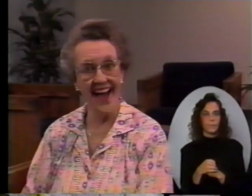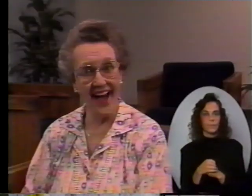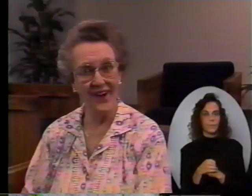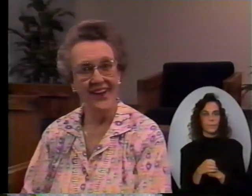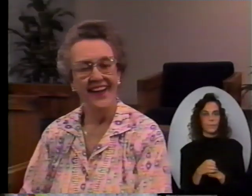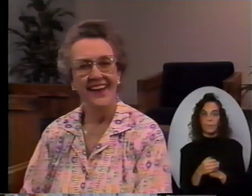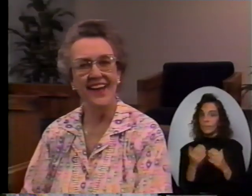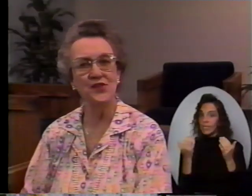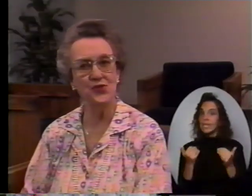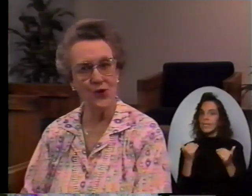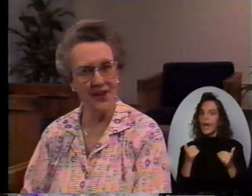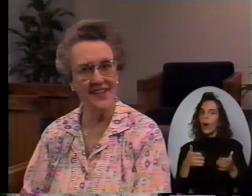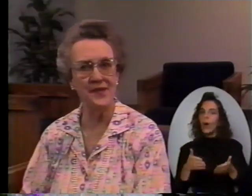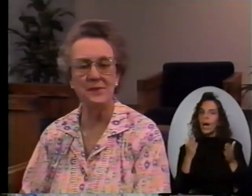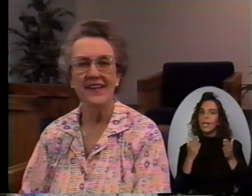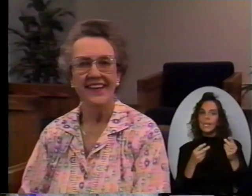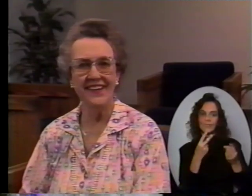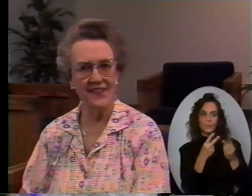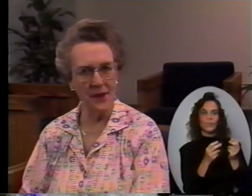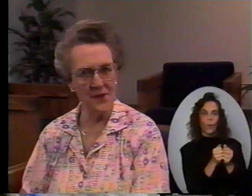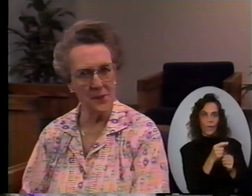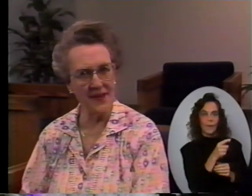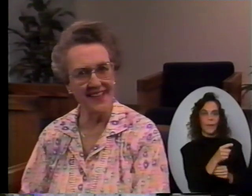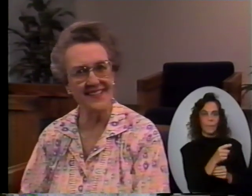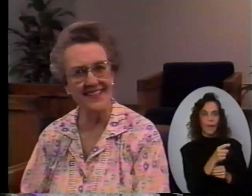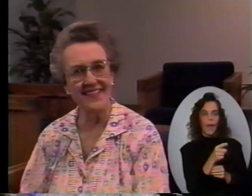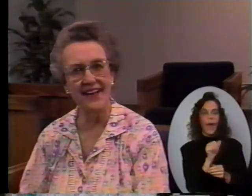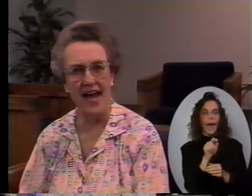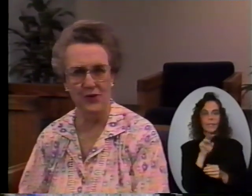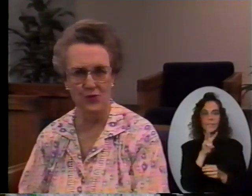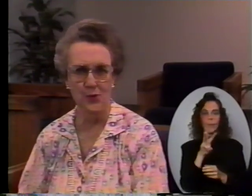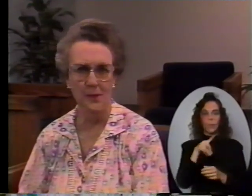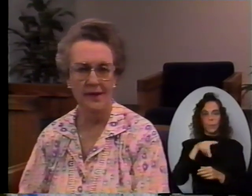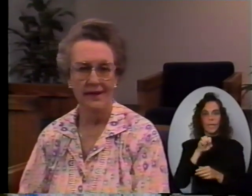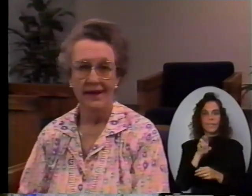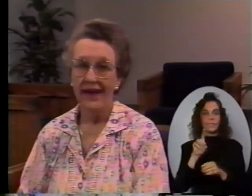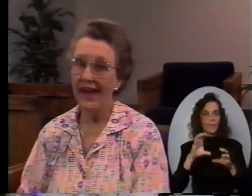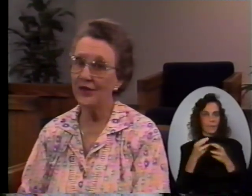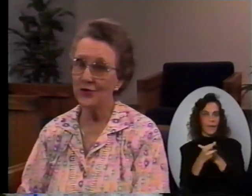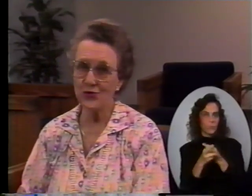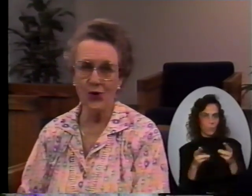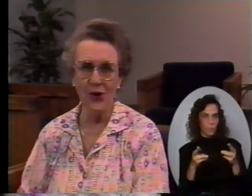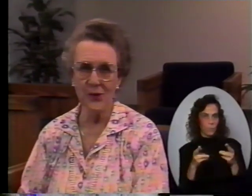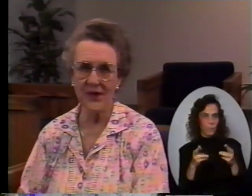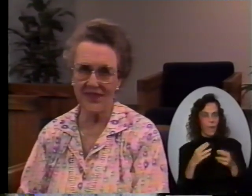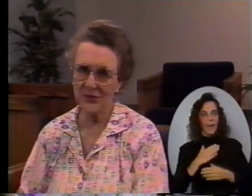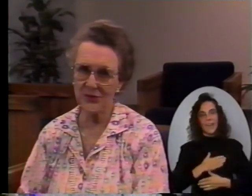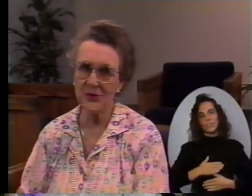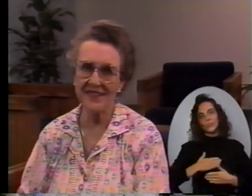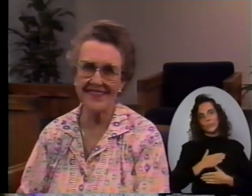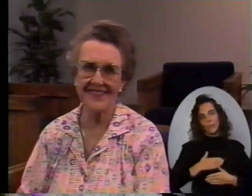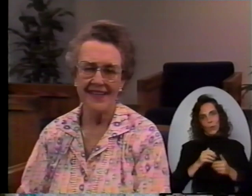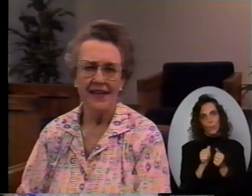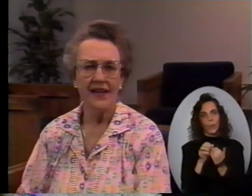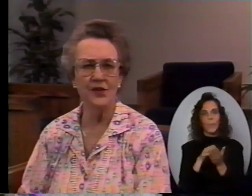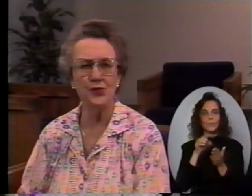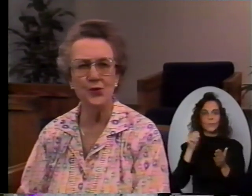Now, let's join him in a WPSD classroom and enjoy with the students his